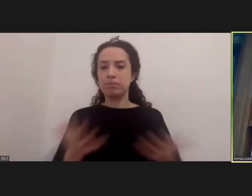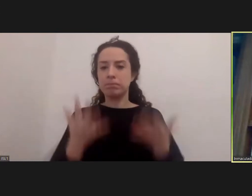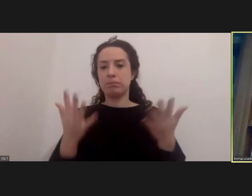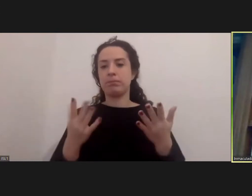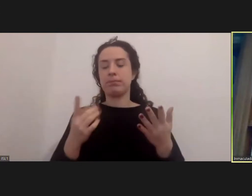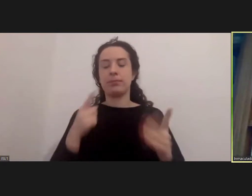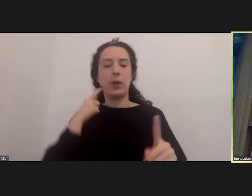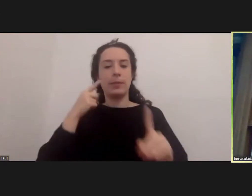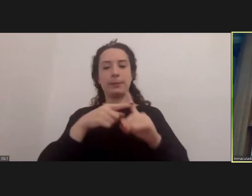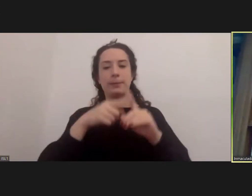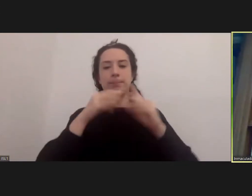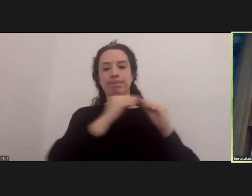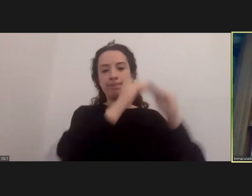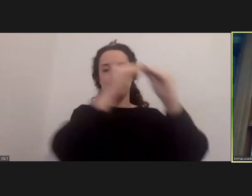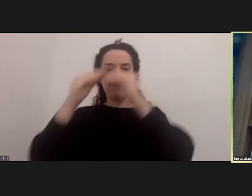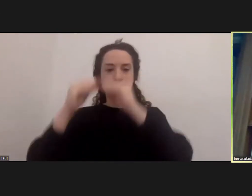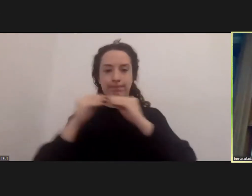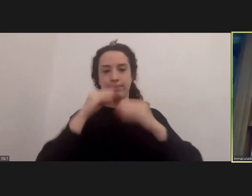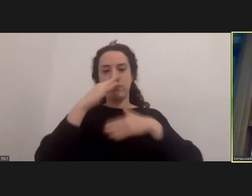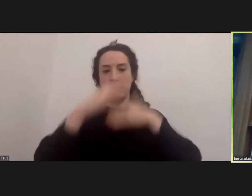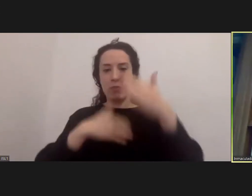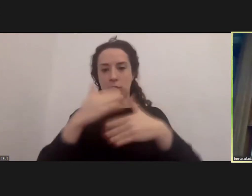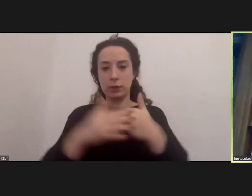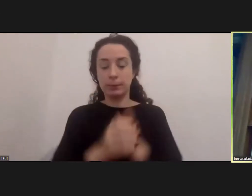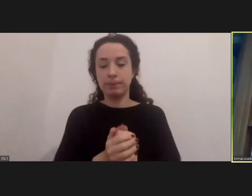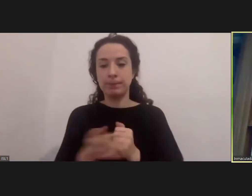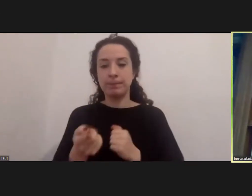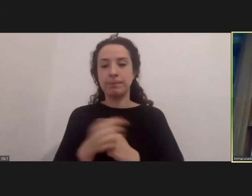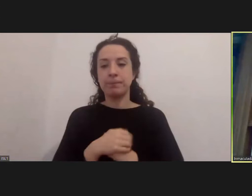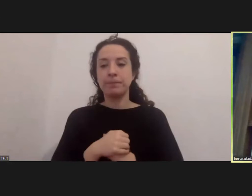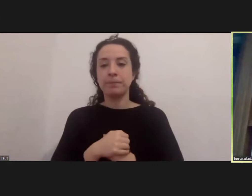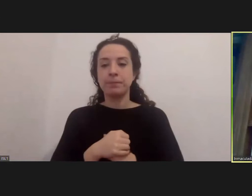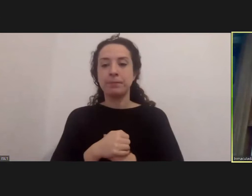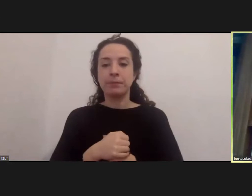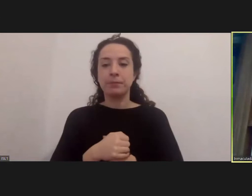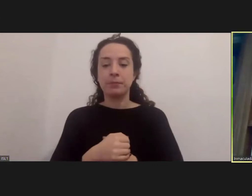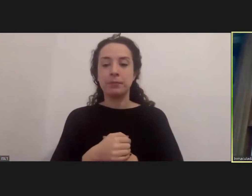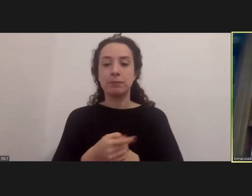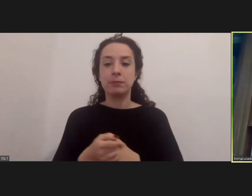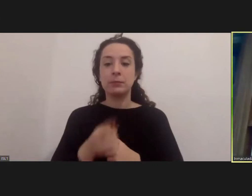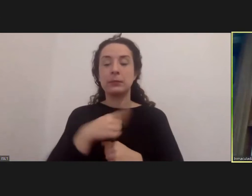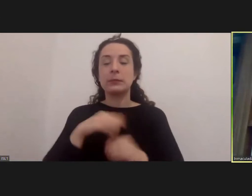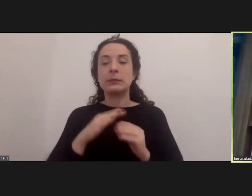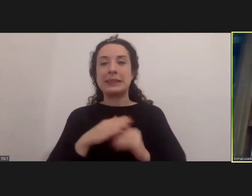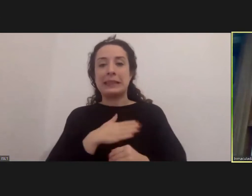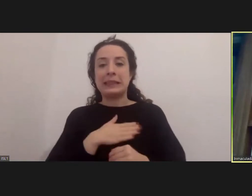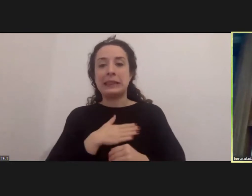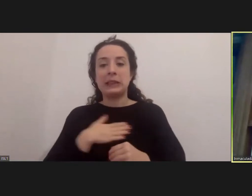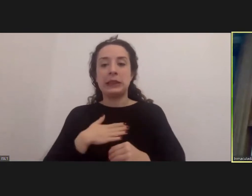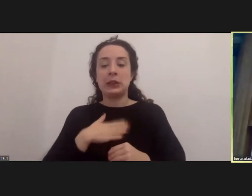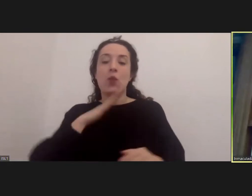standardization processes. We expect to launch this initiative at the end of the